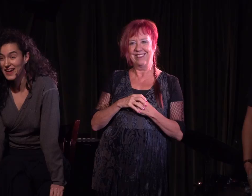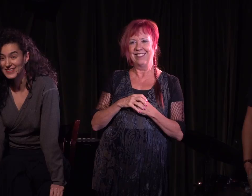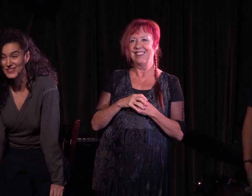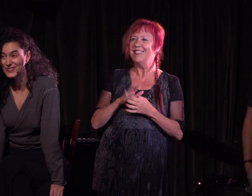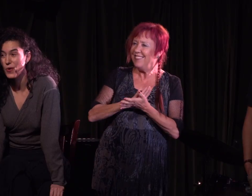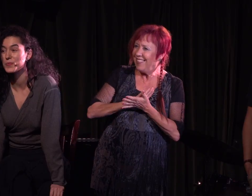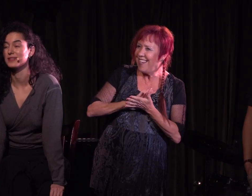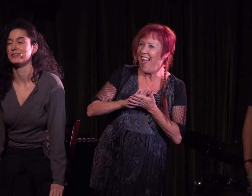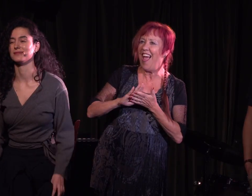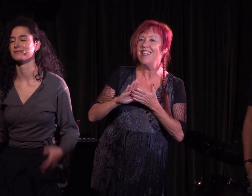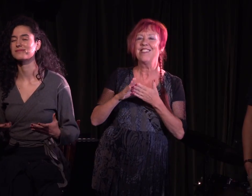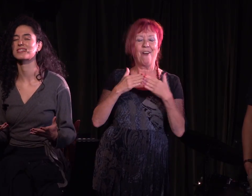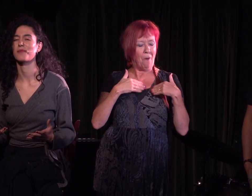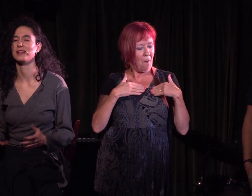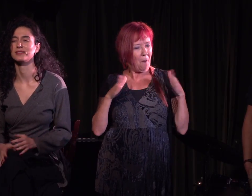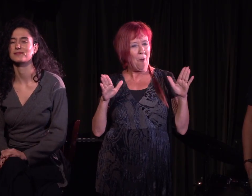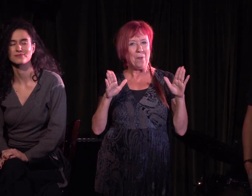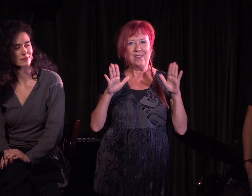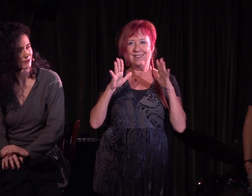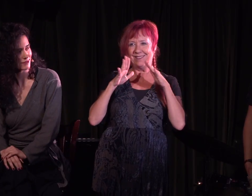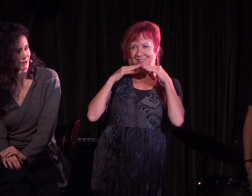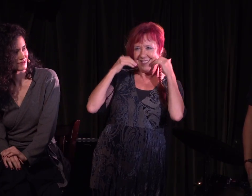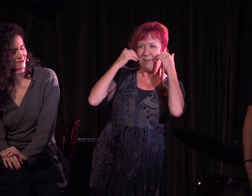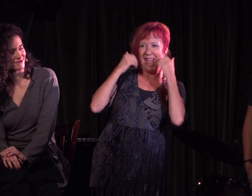Just nice, open, and smiling.